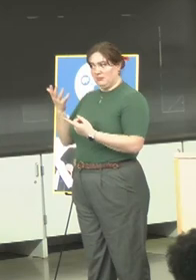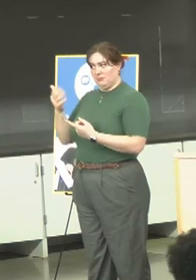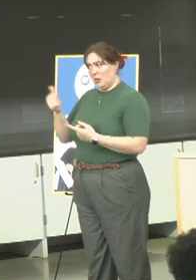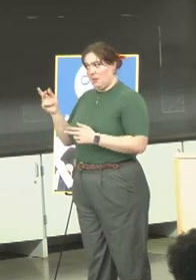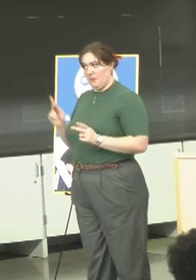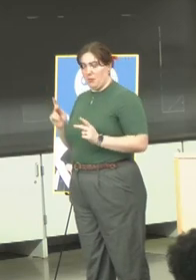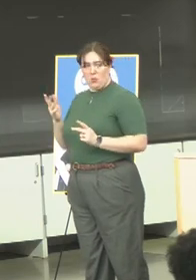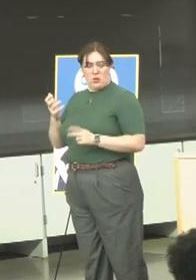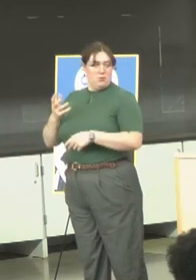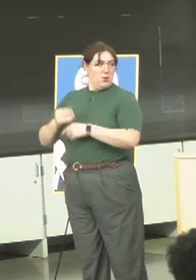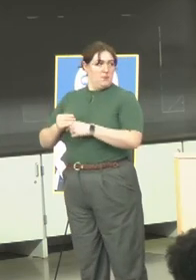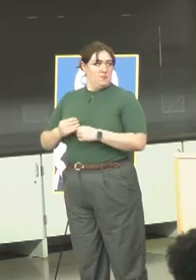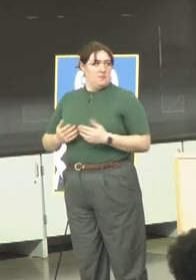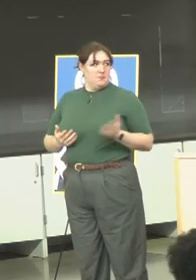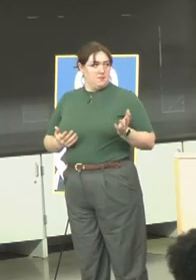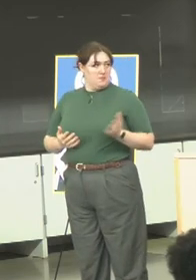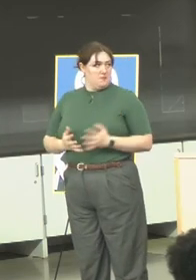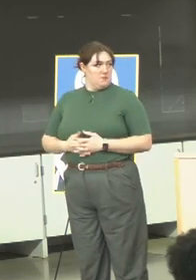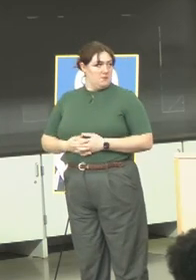that.